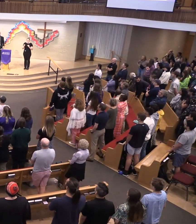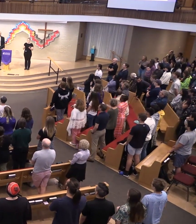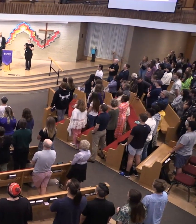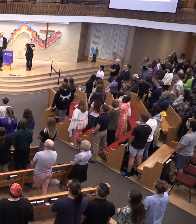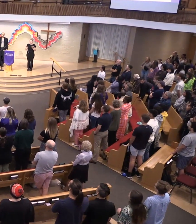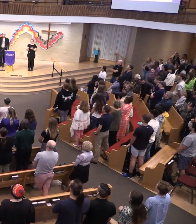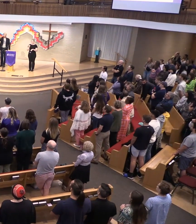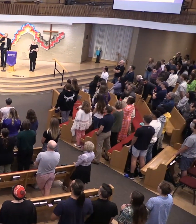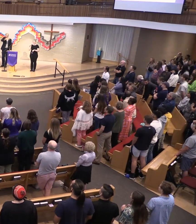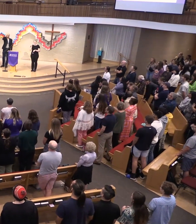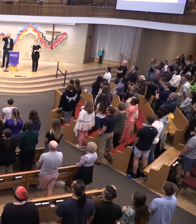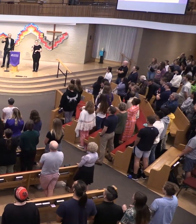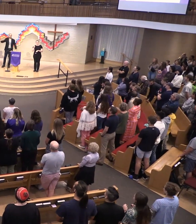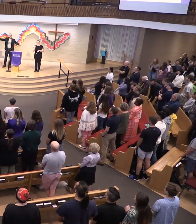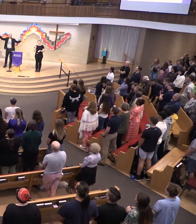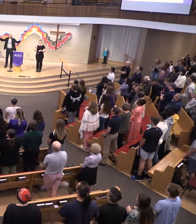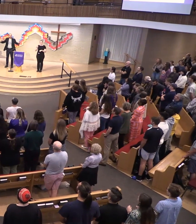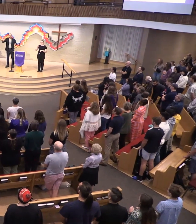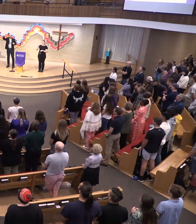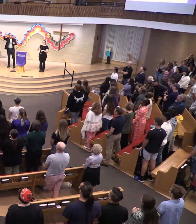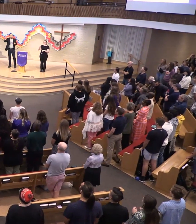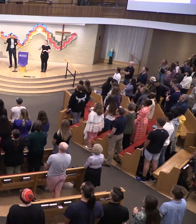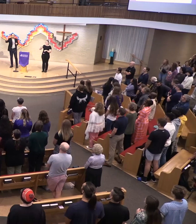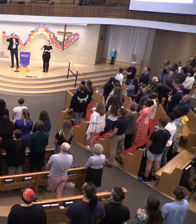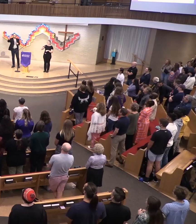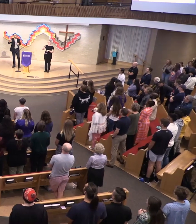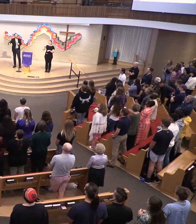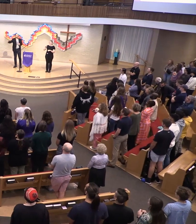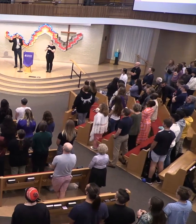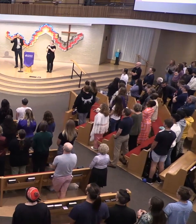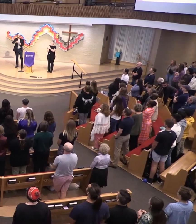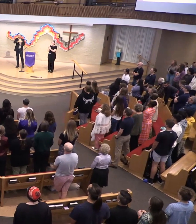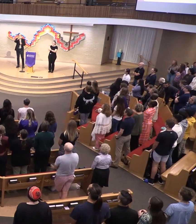There's a spot in Indiana where the